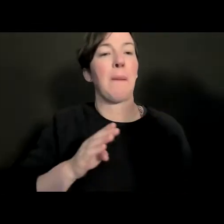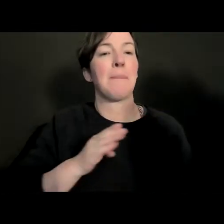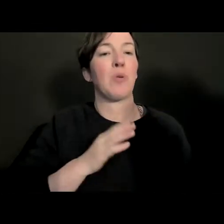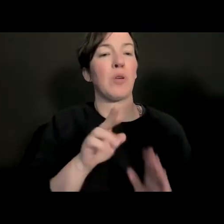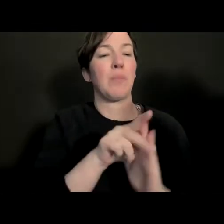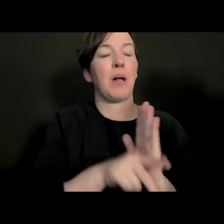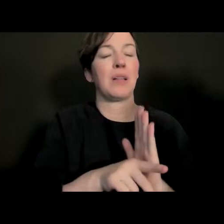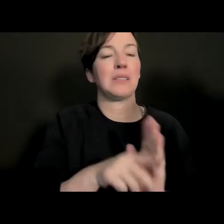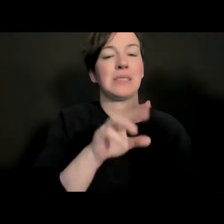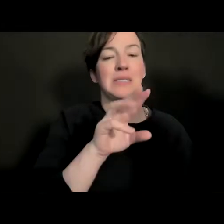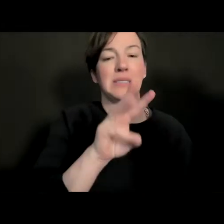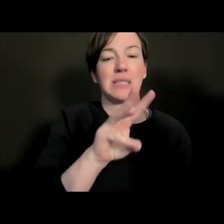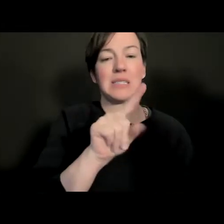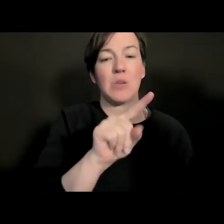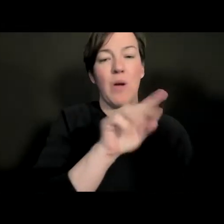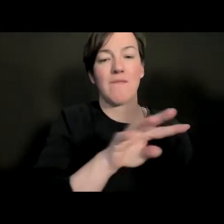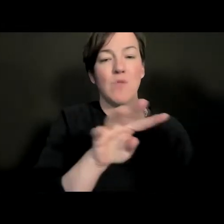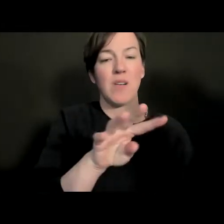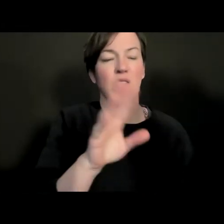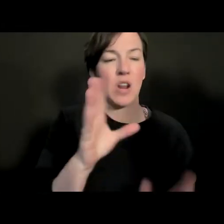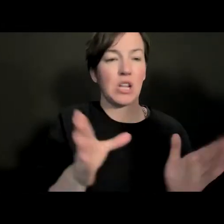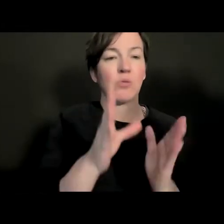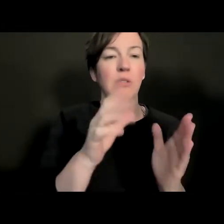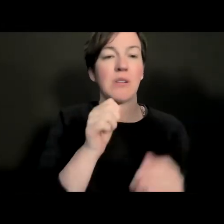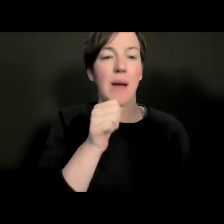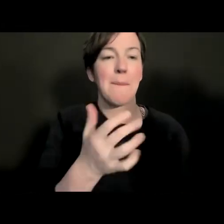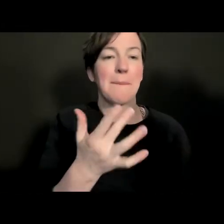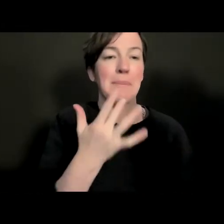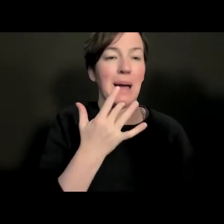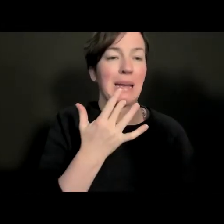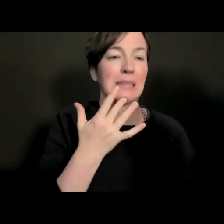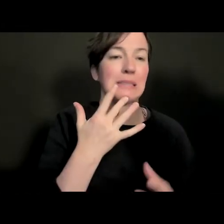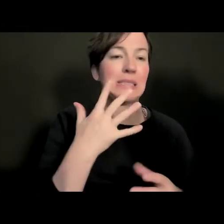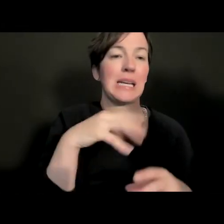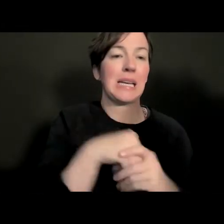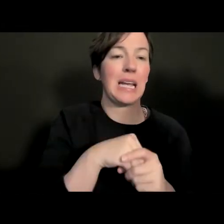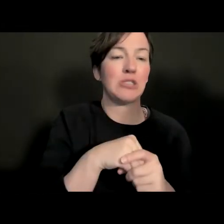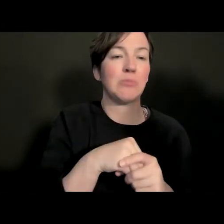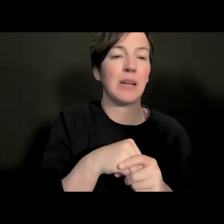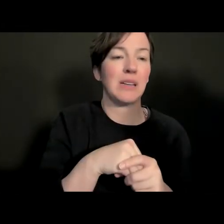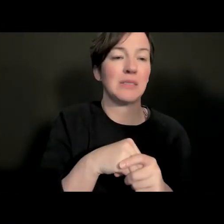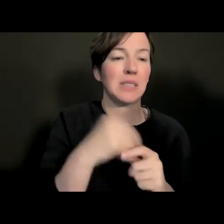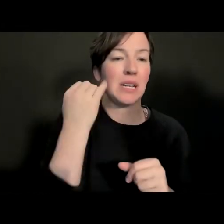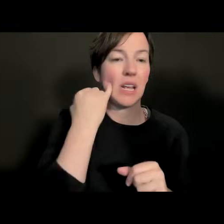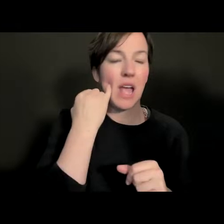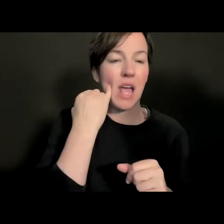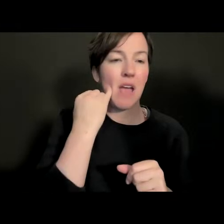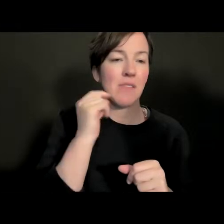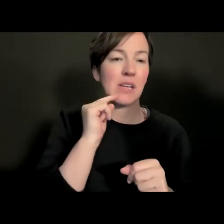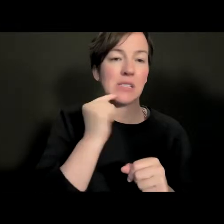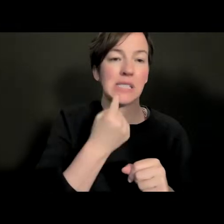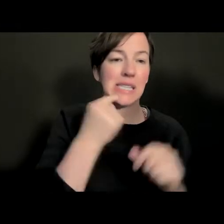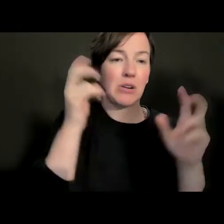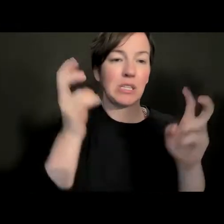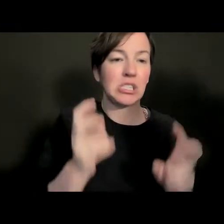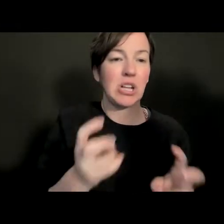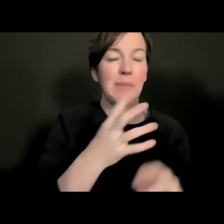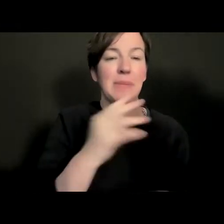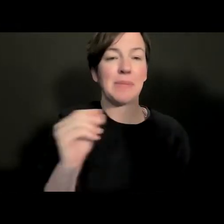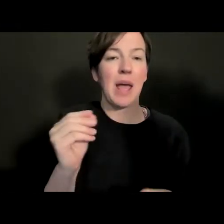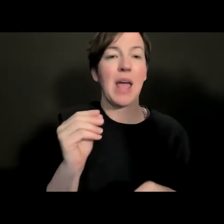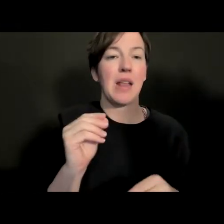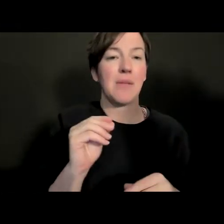6144 encourages unbiased engagement with controversial topics, and our complaint procedures